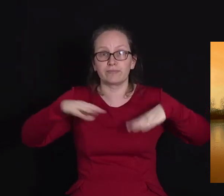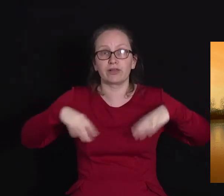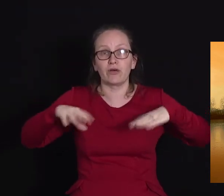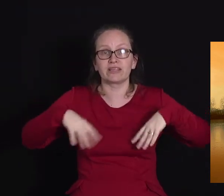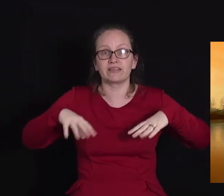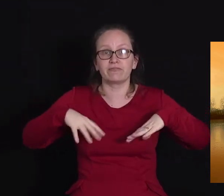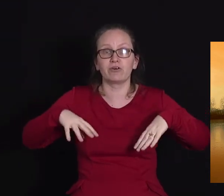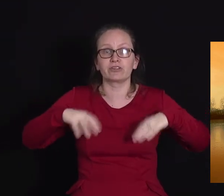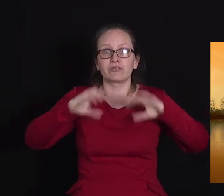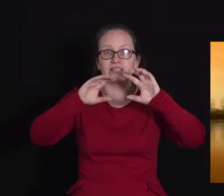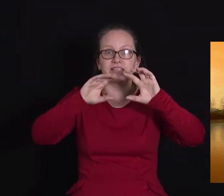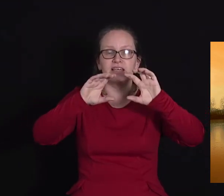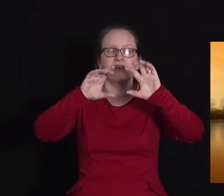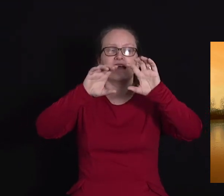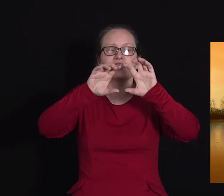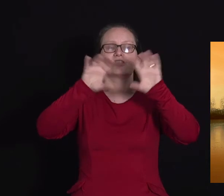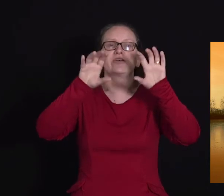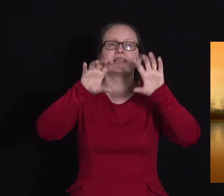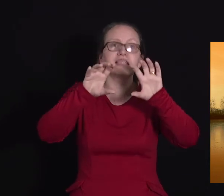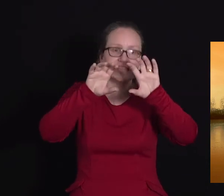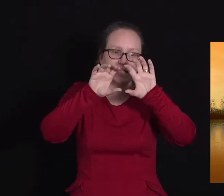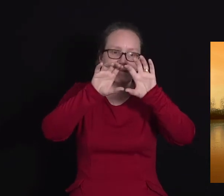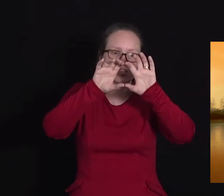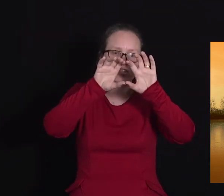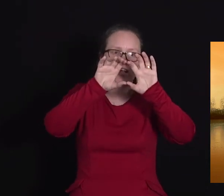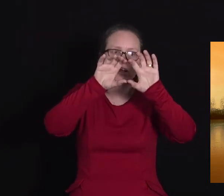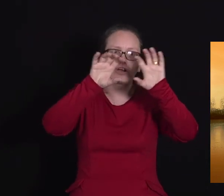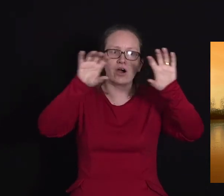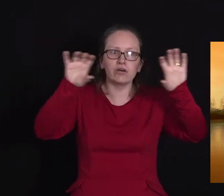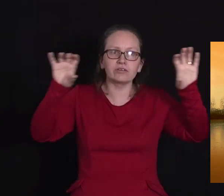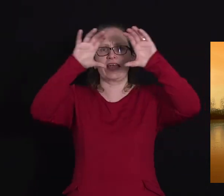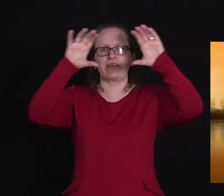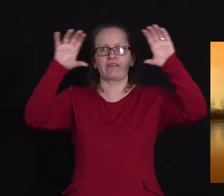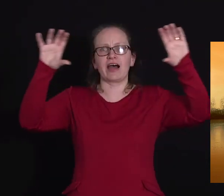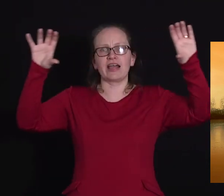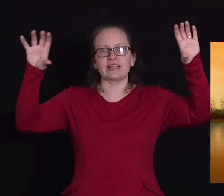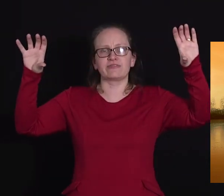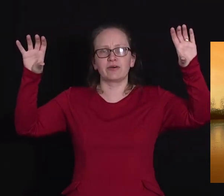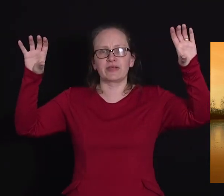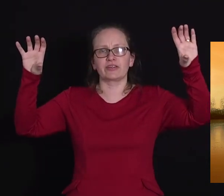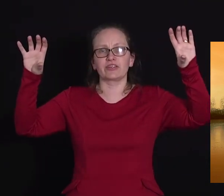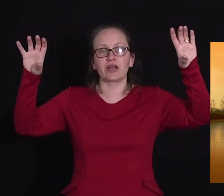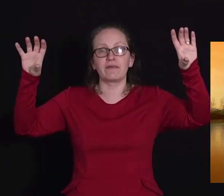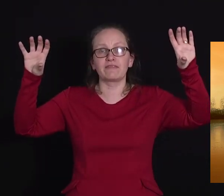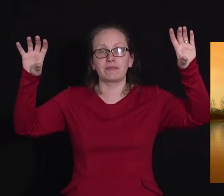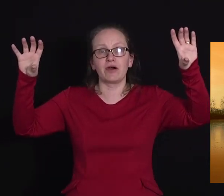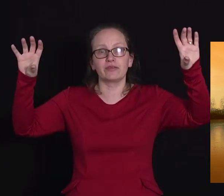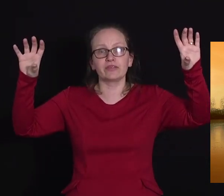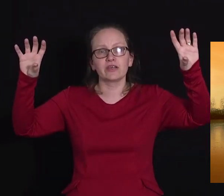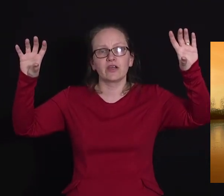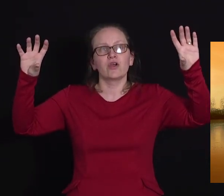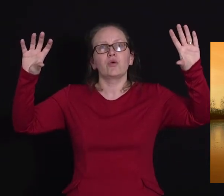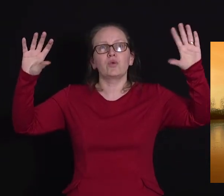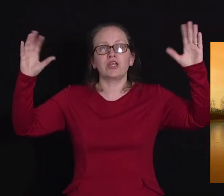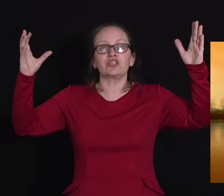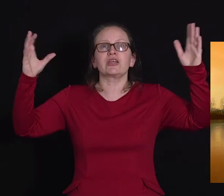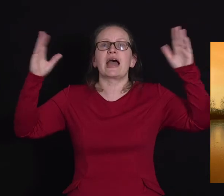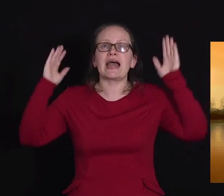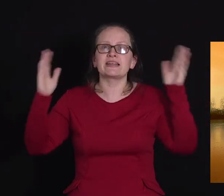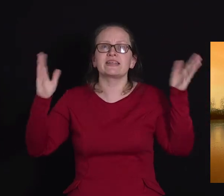below it at 4 degrees C, and so in this case we actually get a cold layer of ice forming on the top of the pond, which acts as